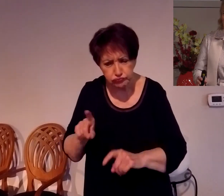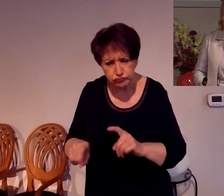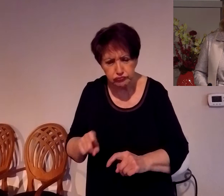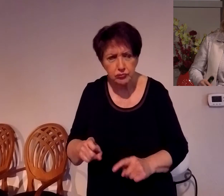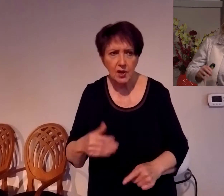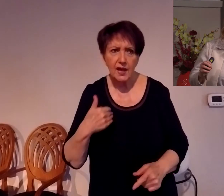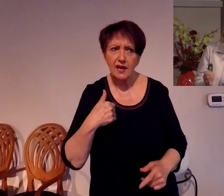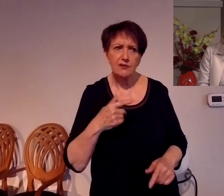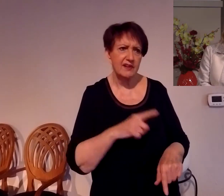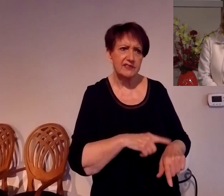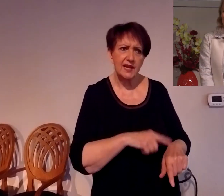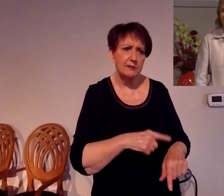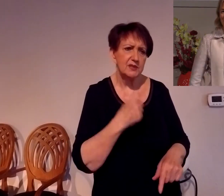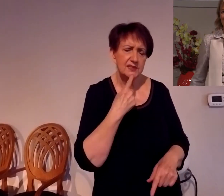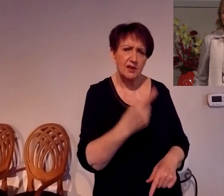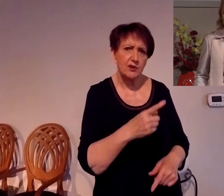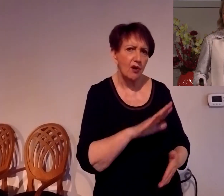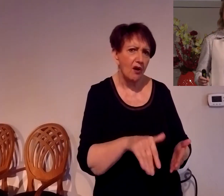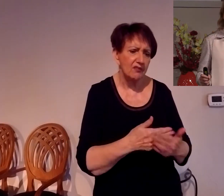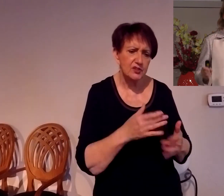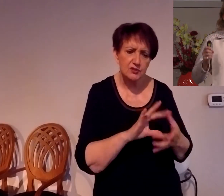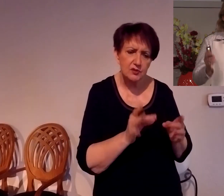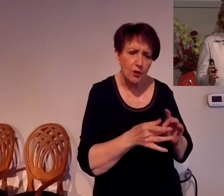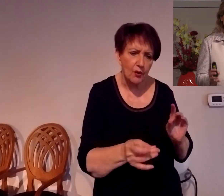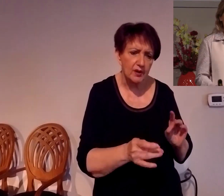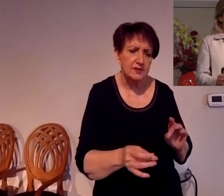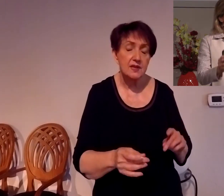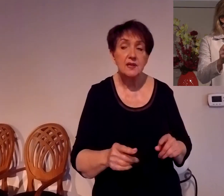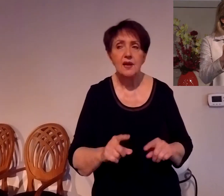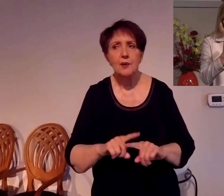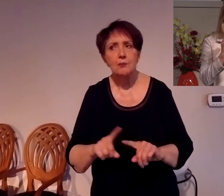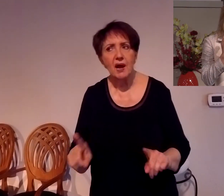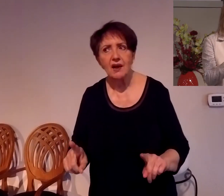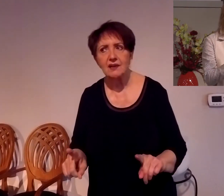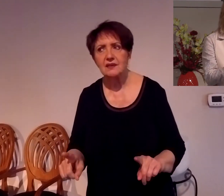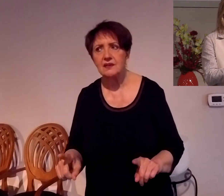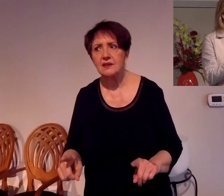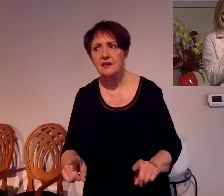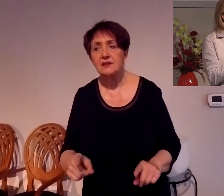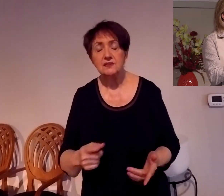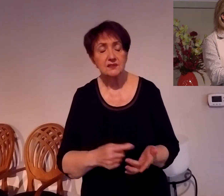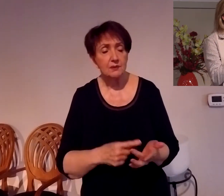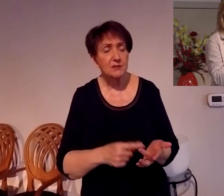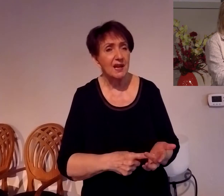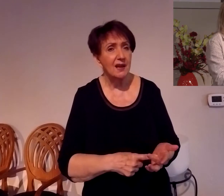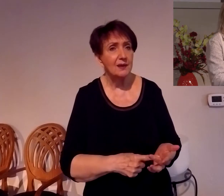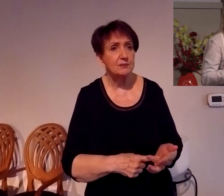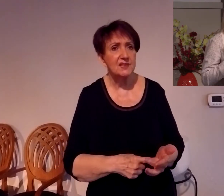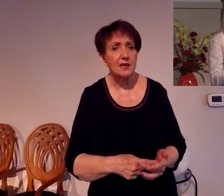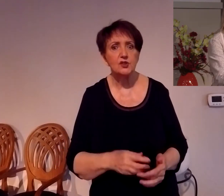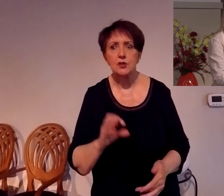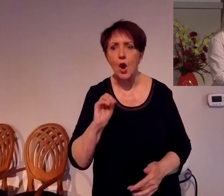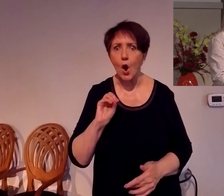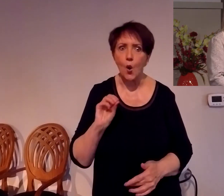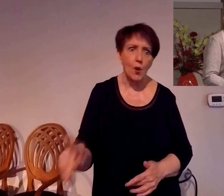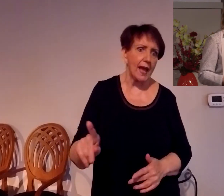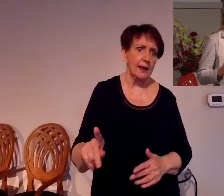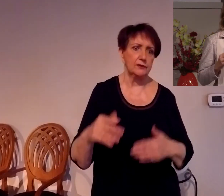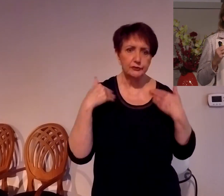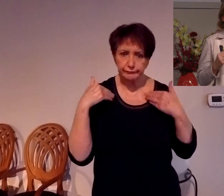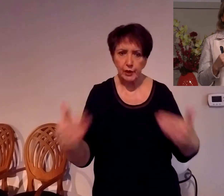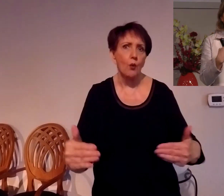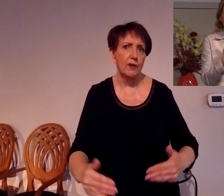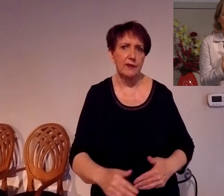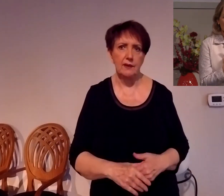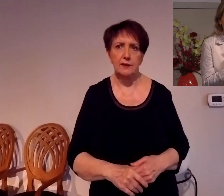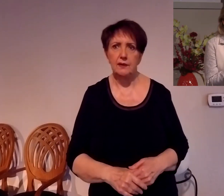you a few more stories that I wanted to today because it's so rich. But there have been times where I just went okay and I went with it. And